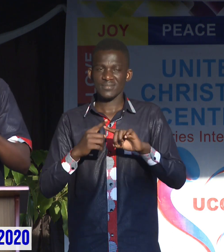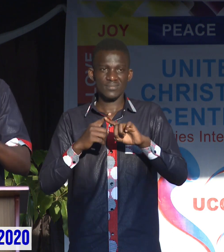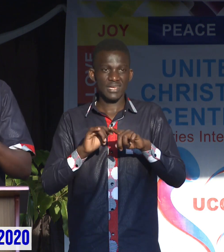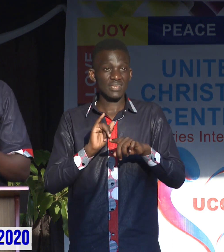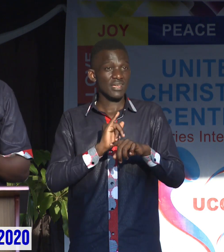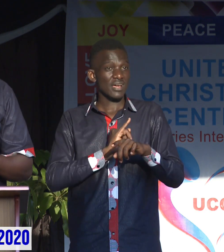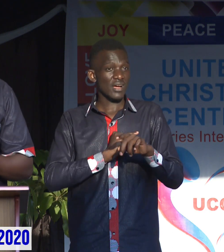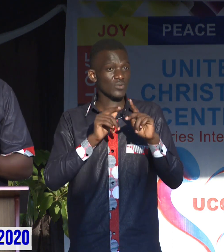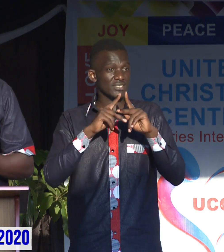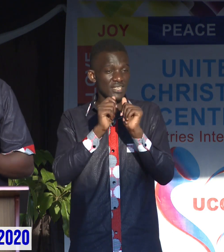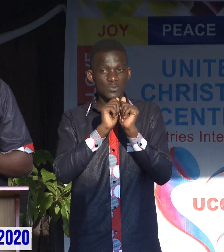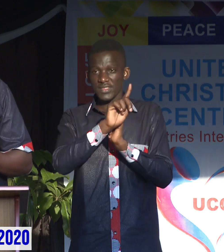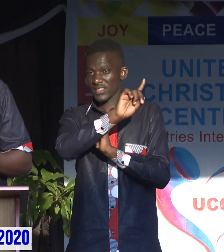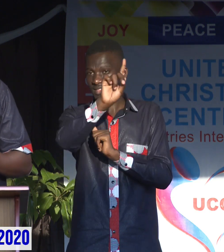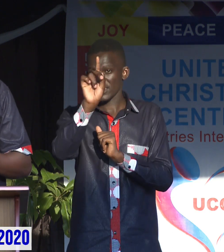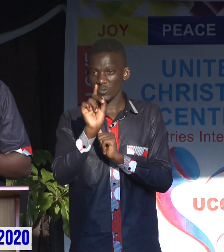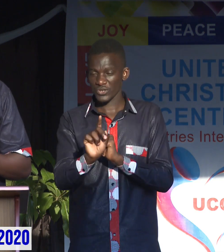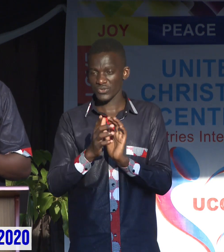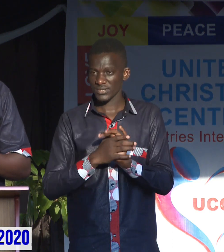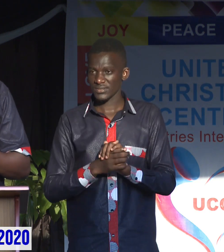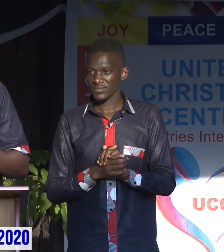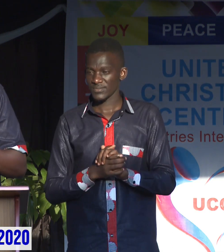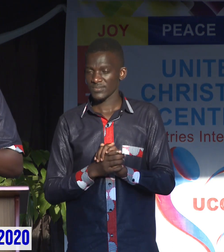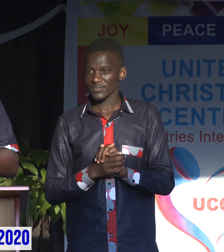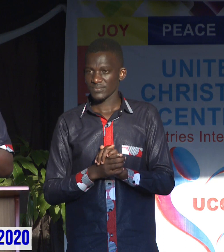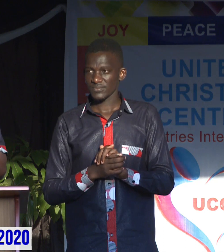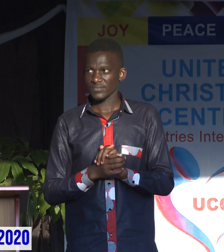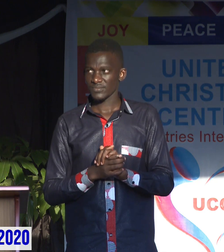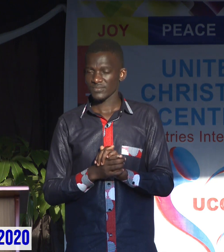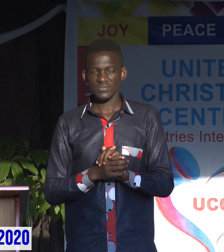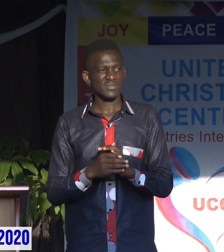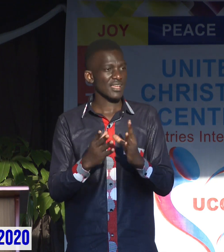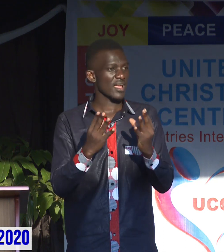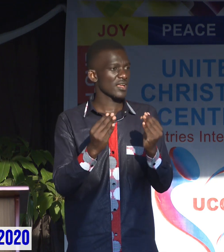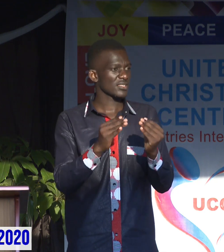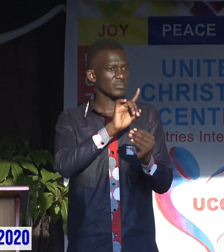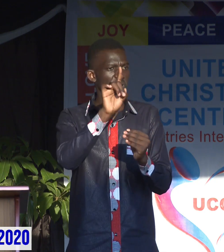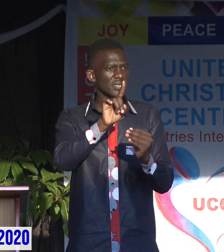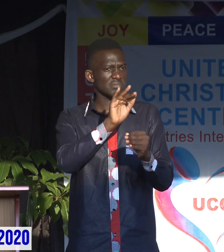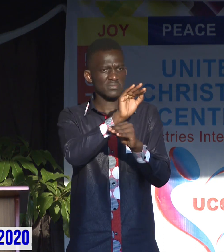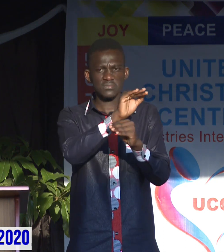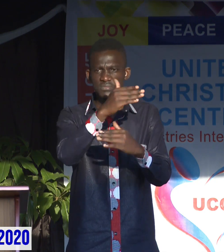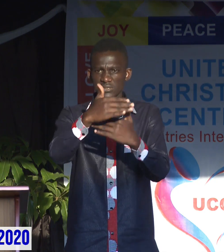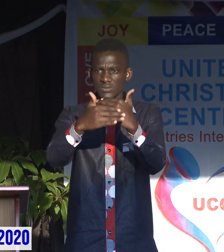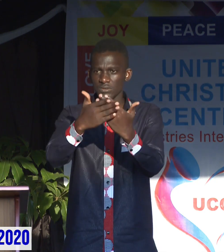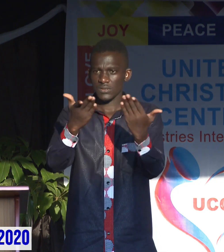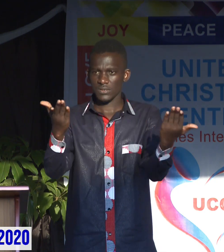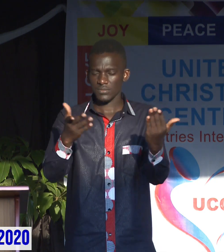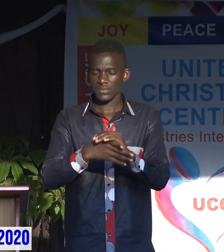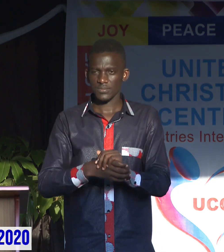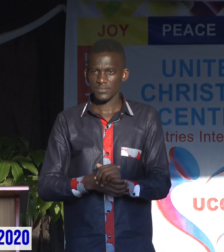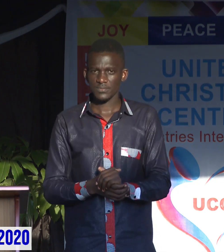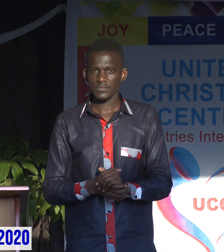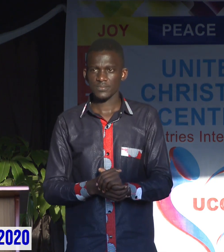tandika n'ekibuuzo. But I want to begin with a question. Just a simple question and ask your neighbor. Ekibuuzo changu nnyo